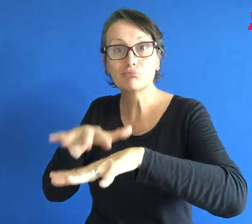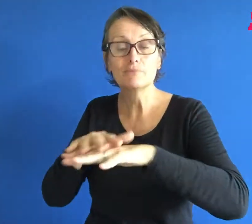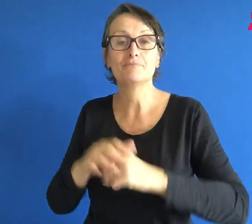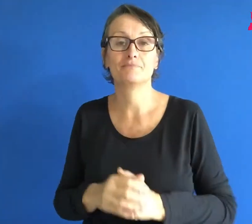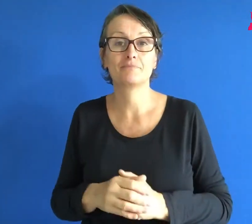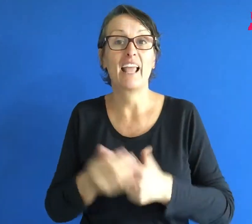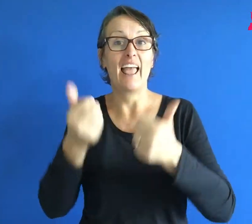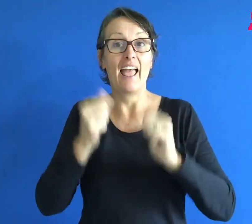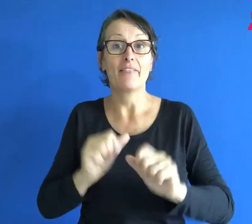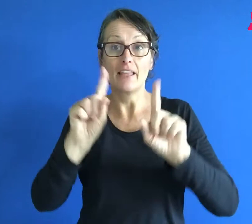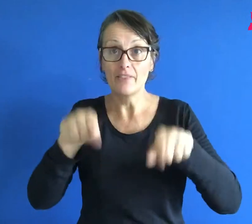around house ruins.